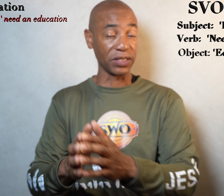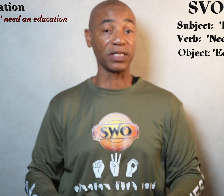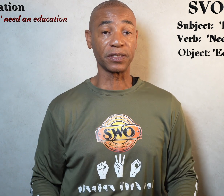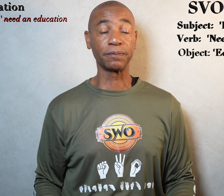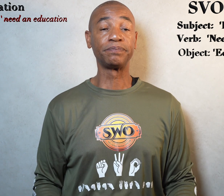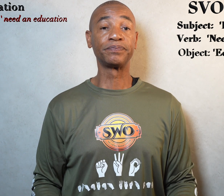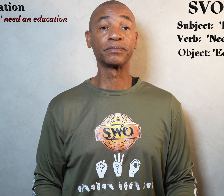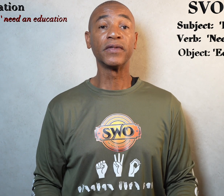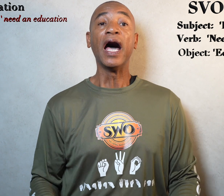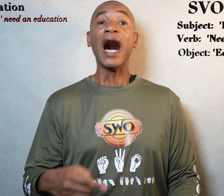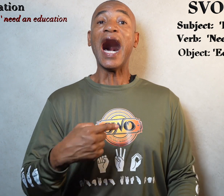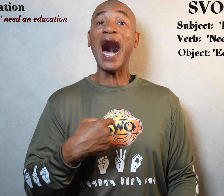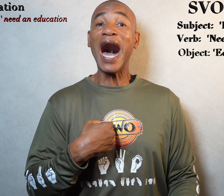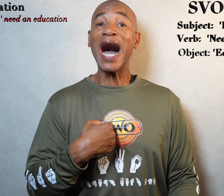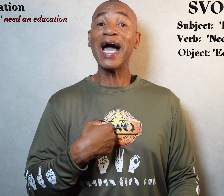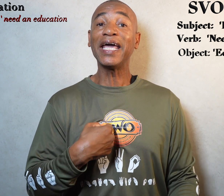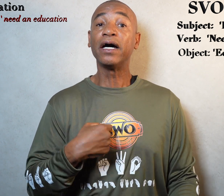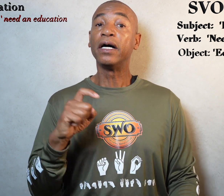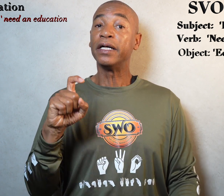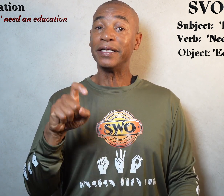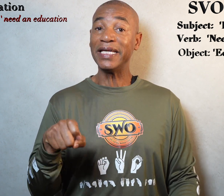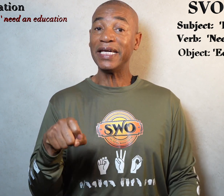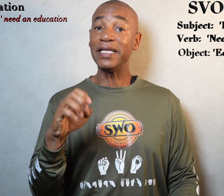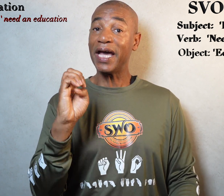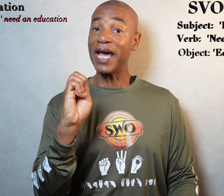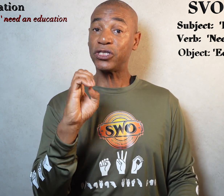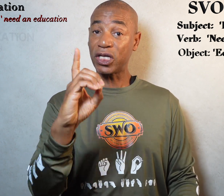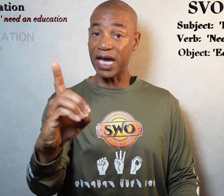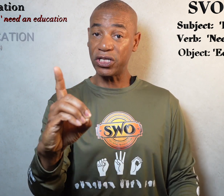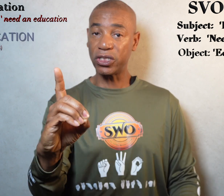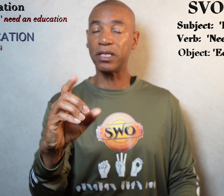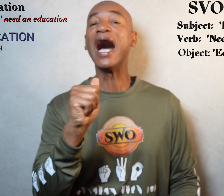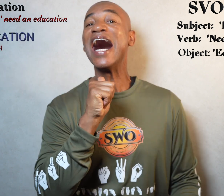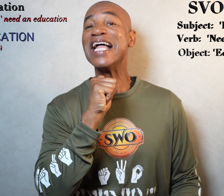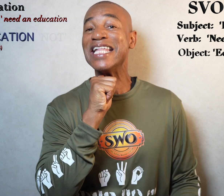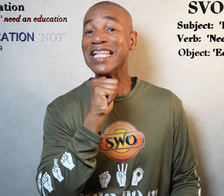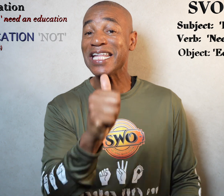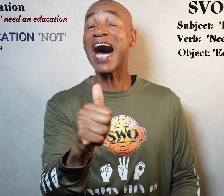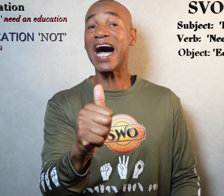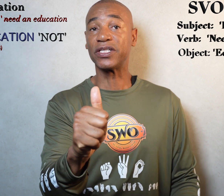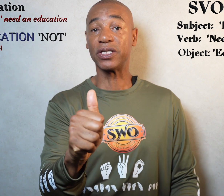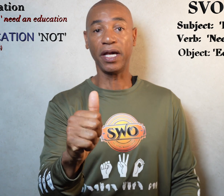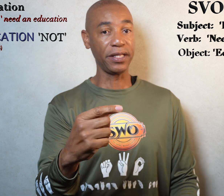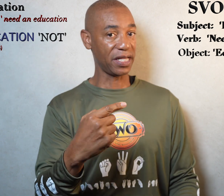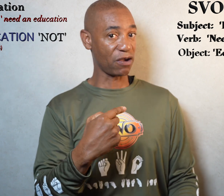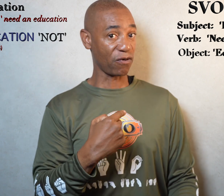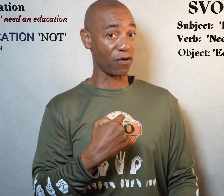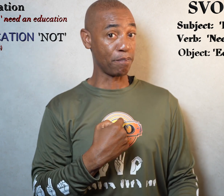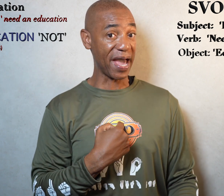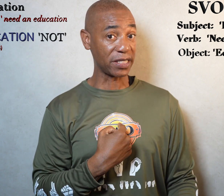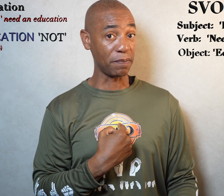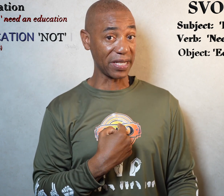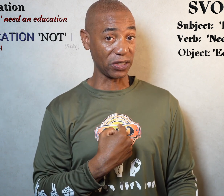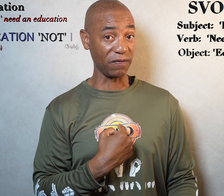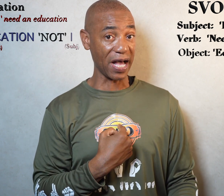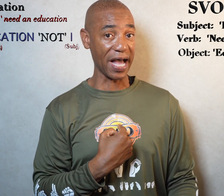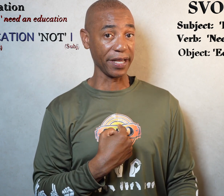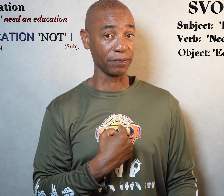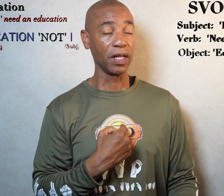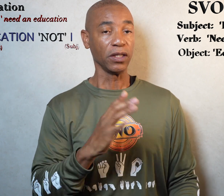sentence. I need education, not, and then I refer back to myself, I. Let's